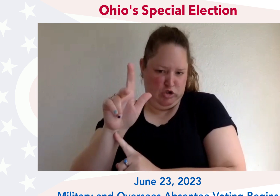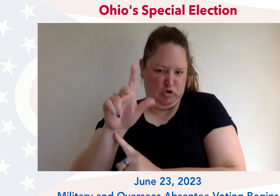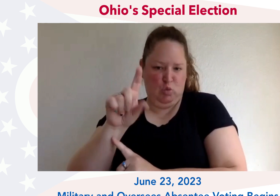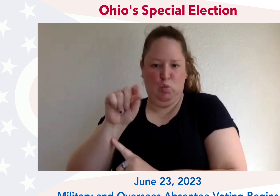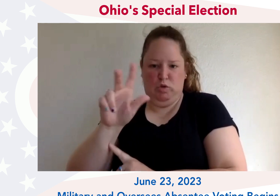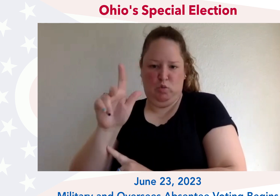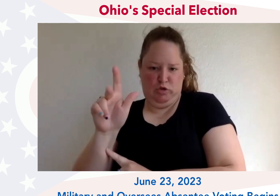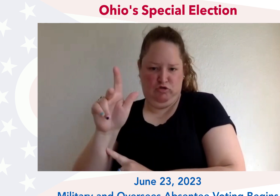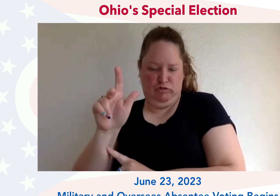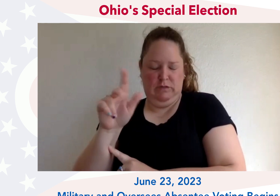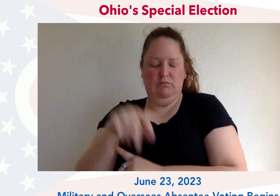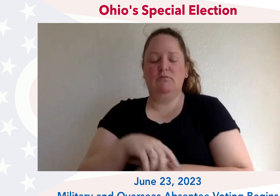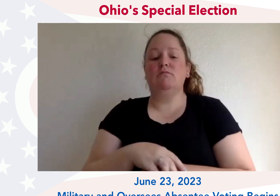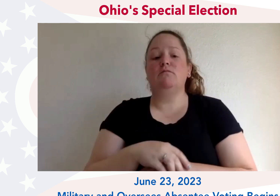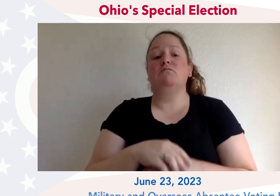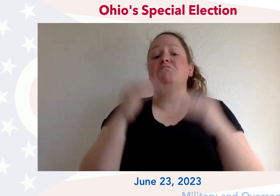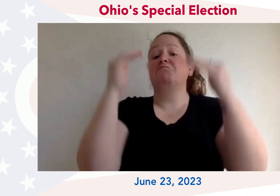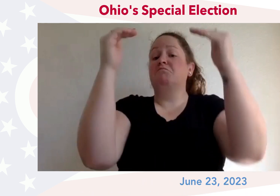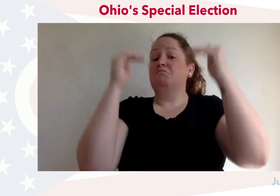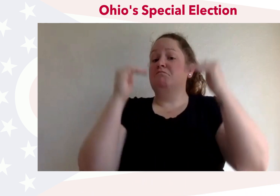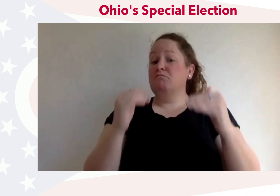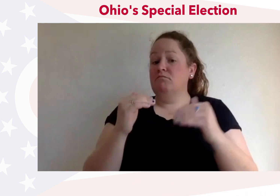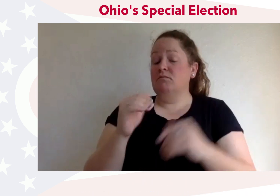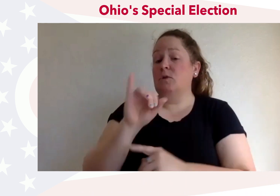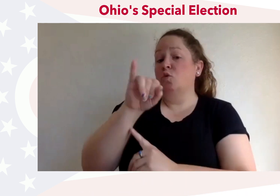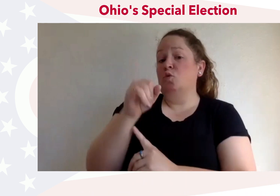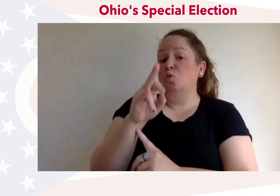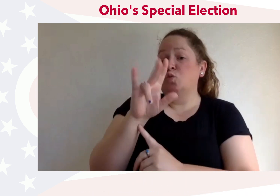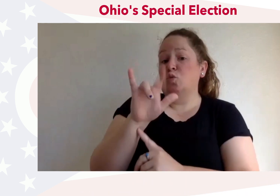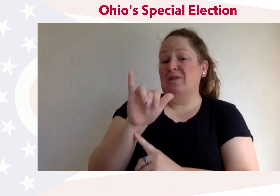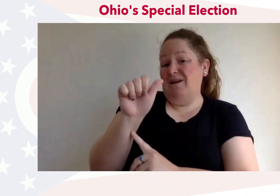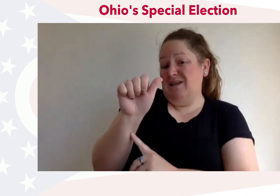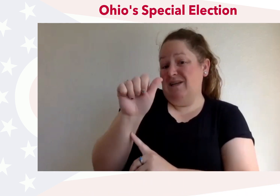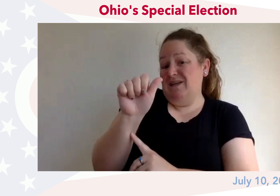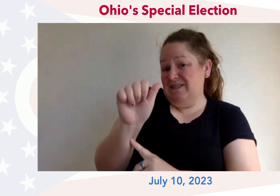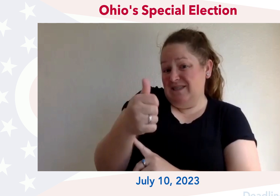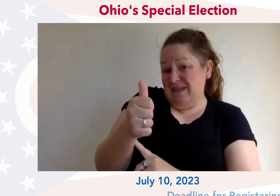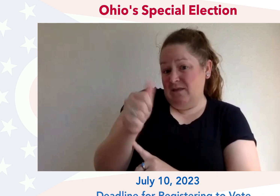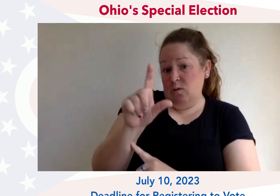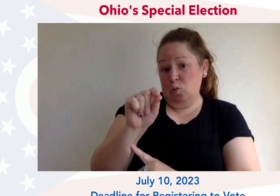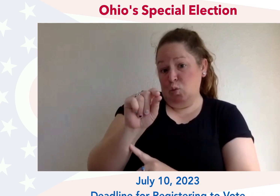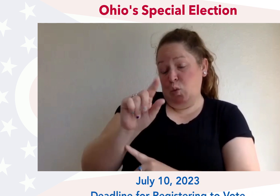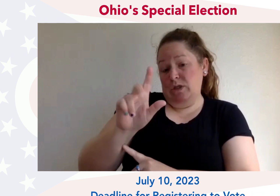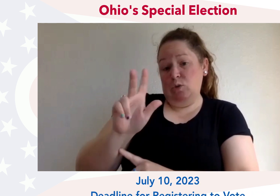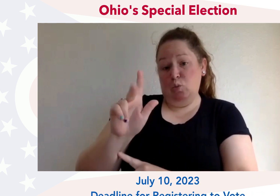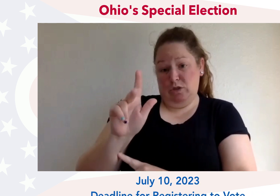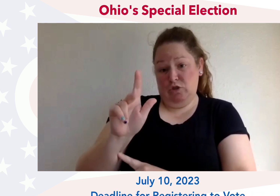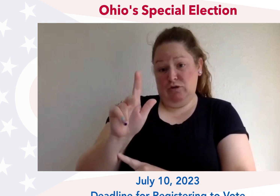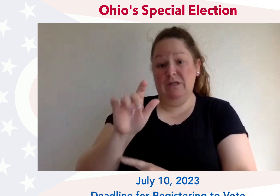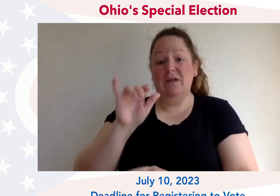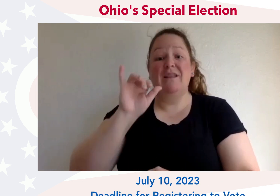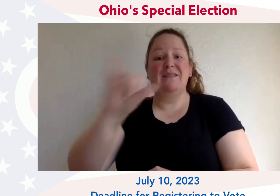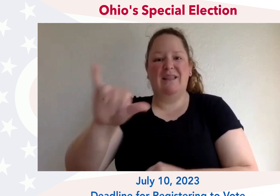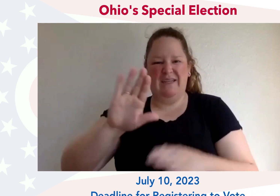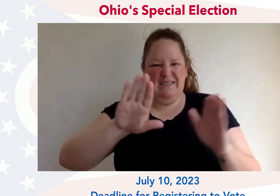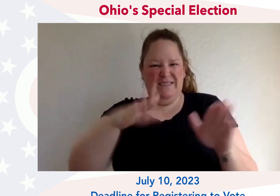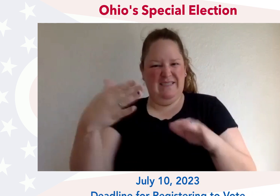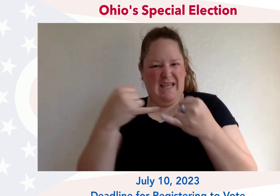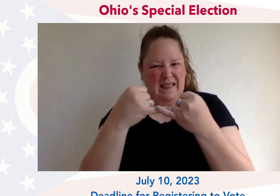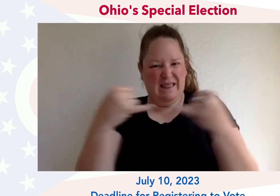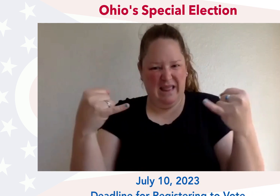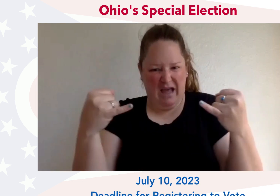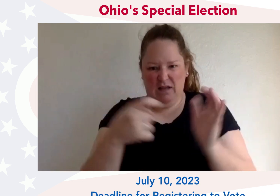So that's June 23rd, 2023. The next important date is July 10th,